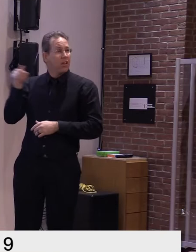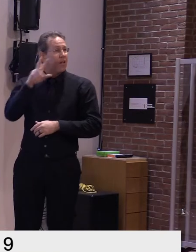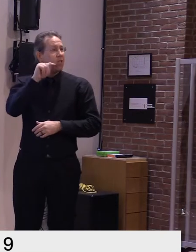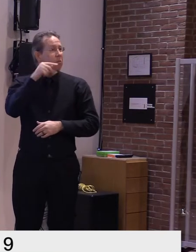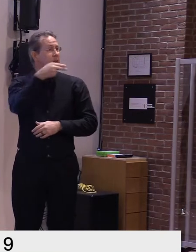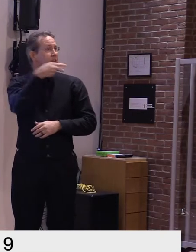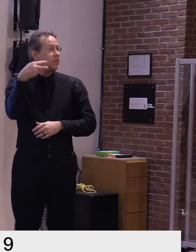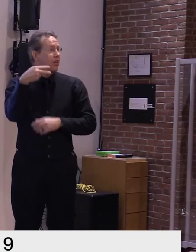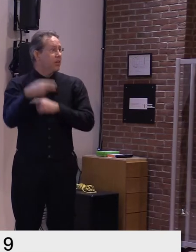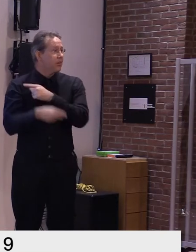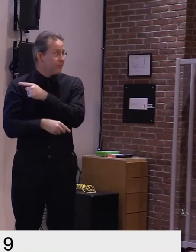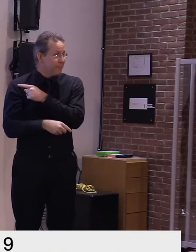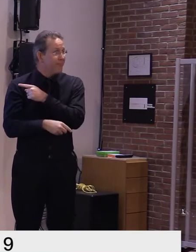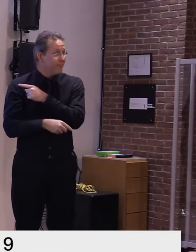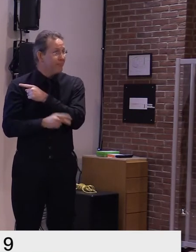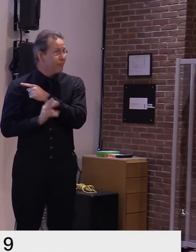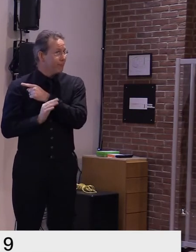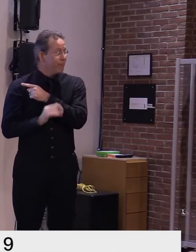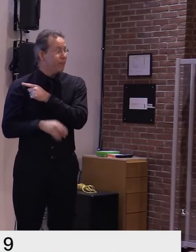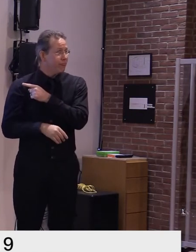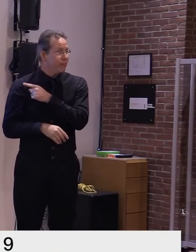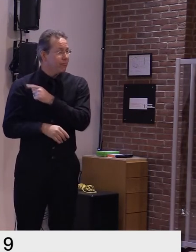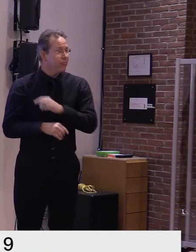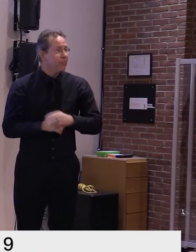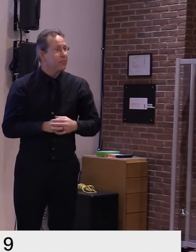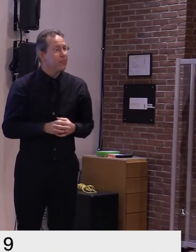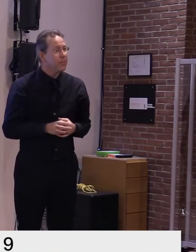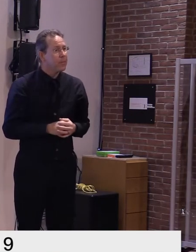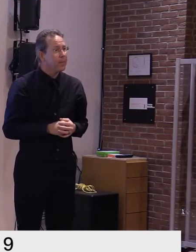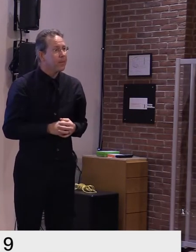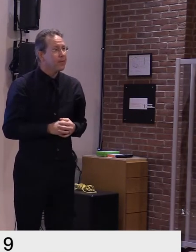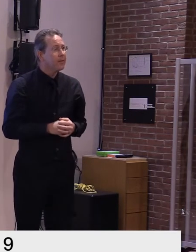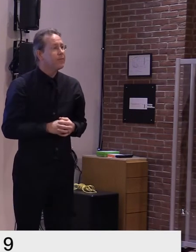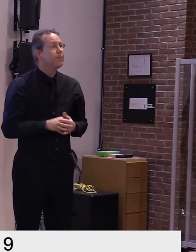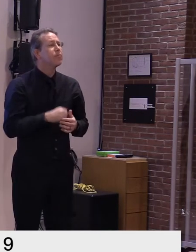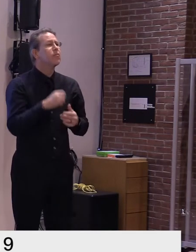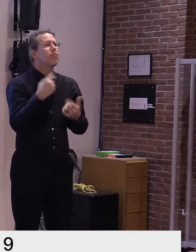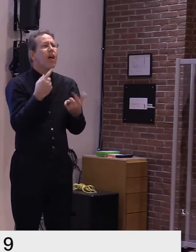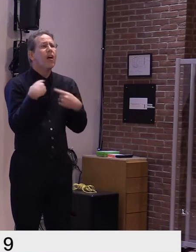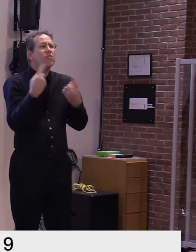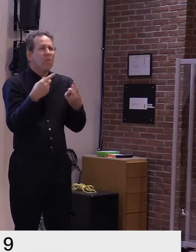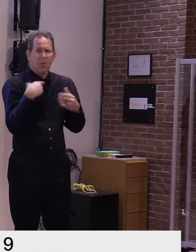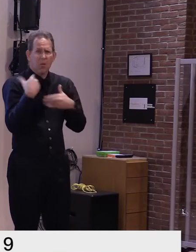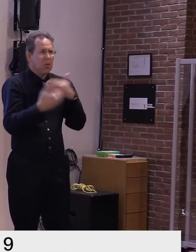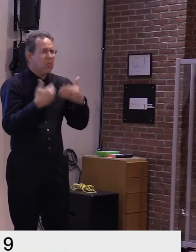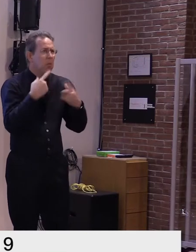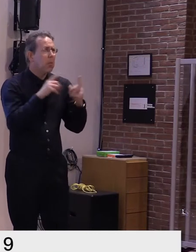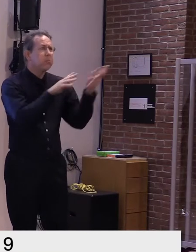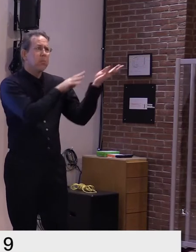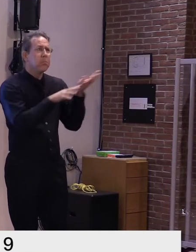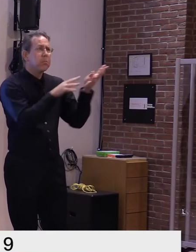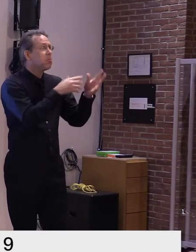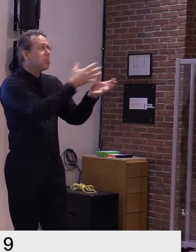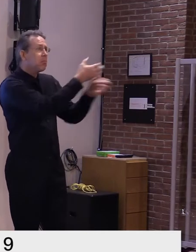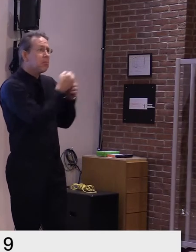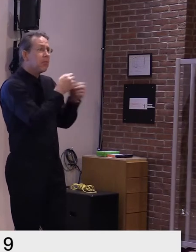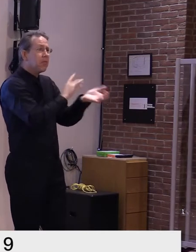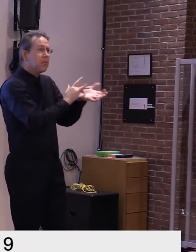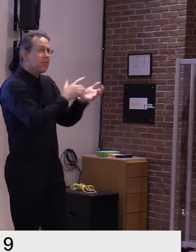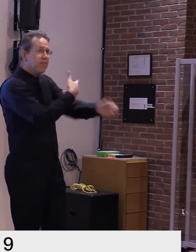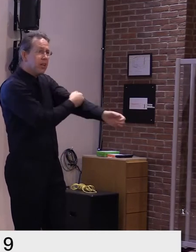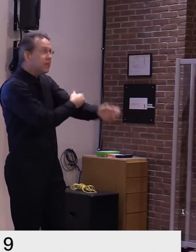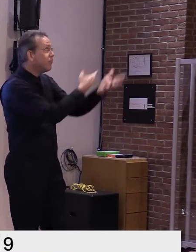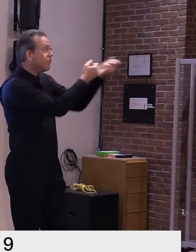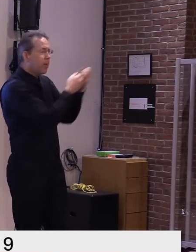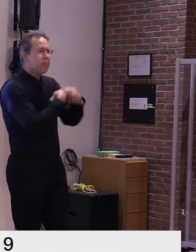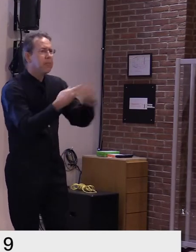Vermont ranks second in the nation in terms of the pace of receiving doses of vaccine and